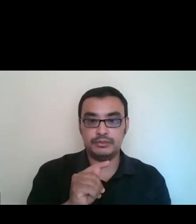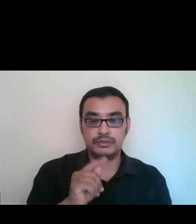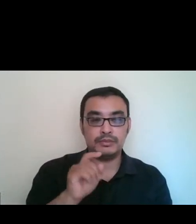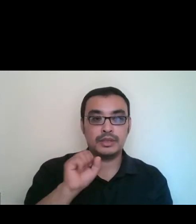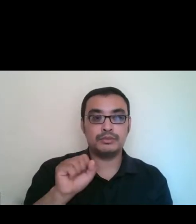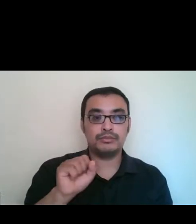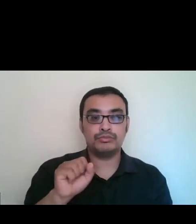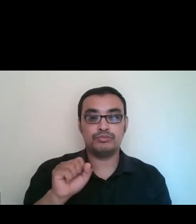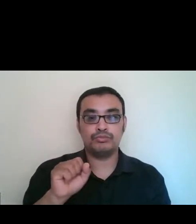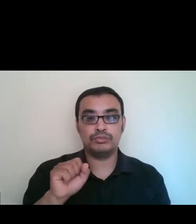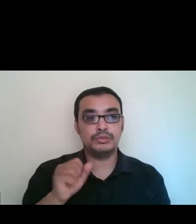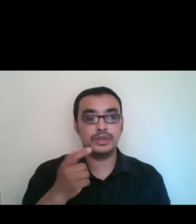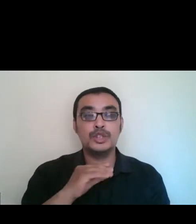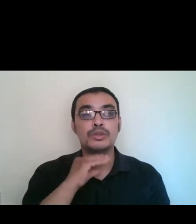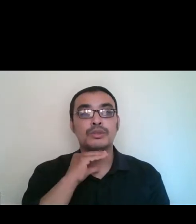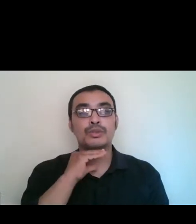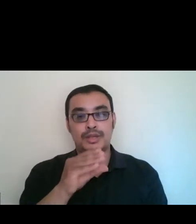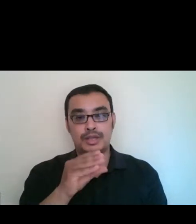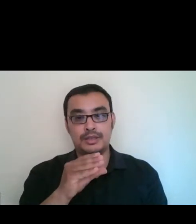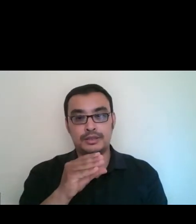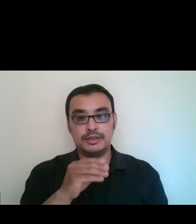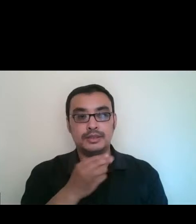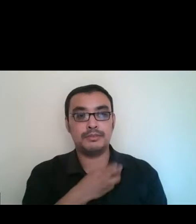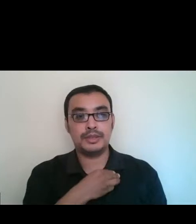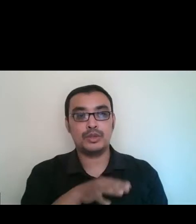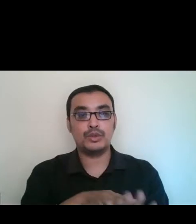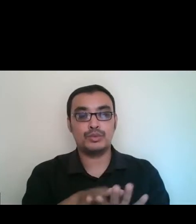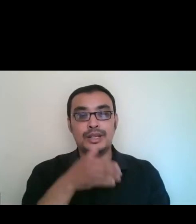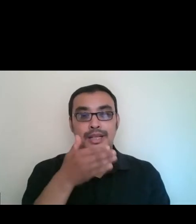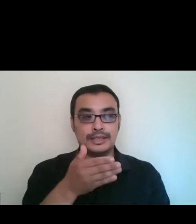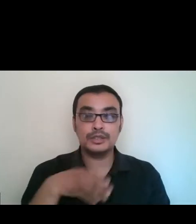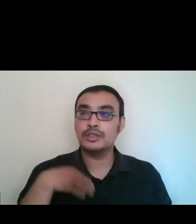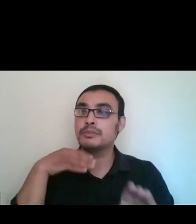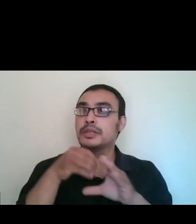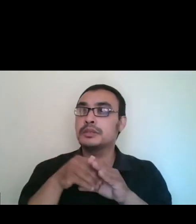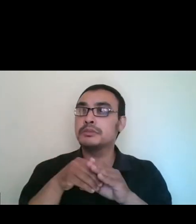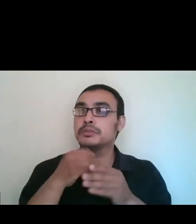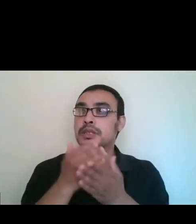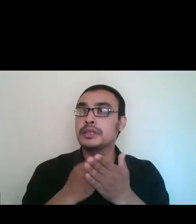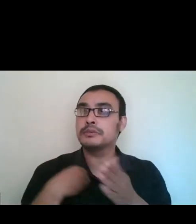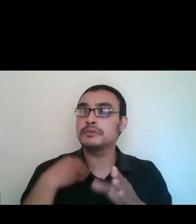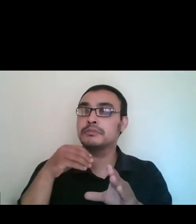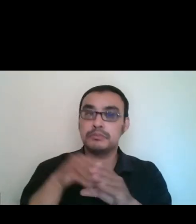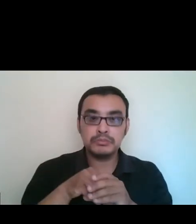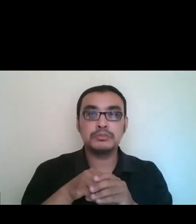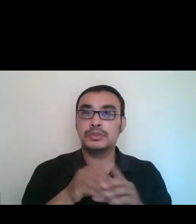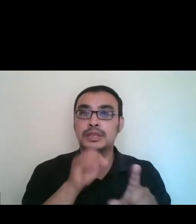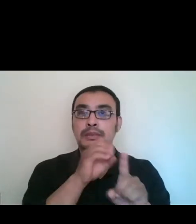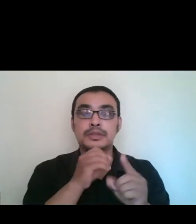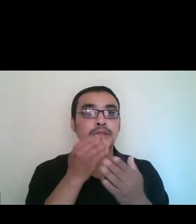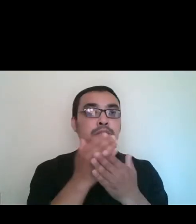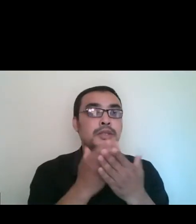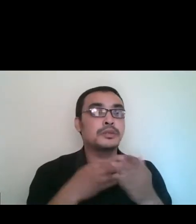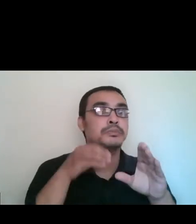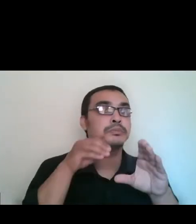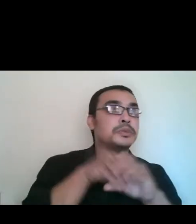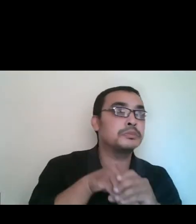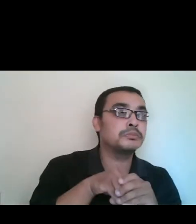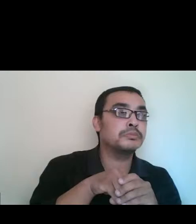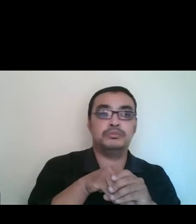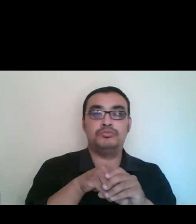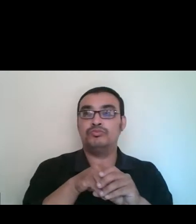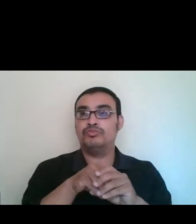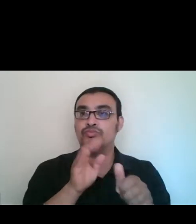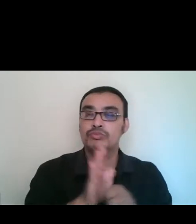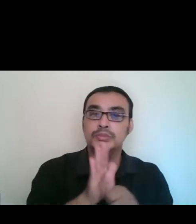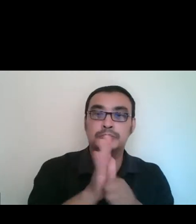encouraging young people, youth, to participate in the agrarian reform advocacy process and increasing